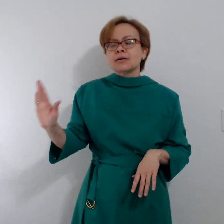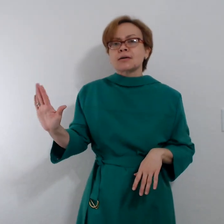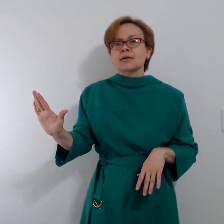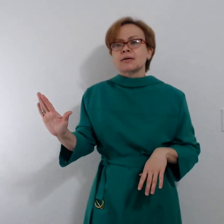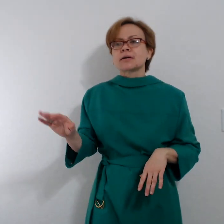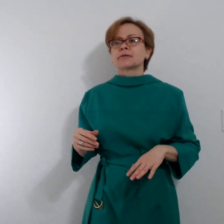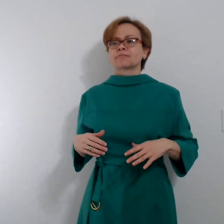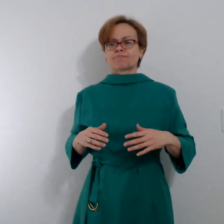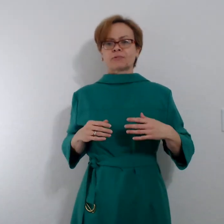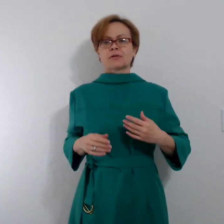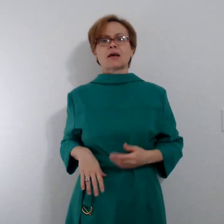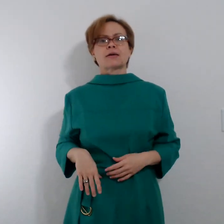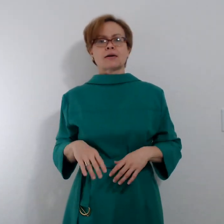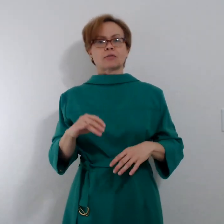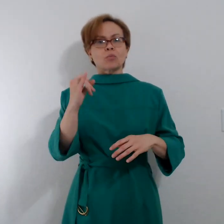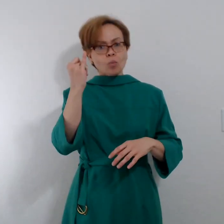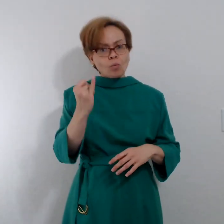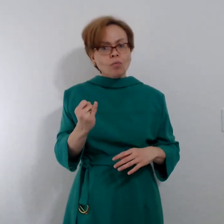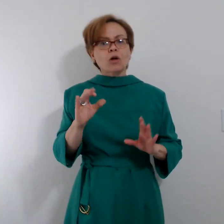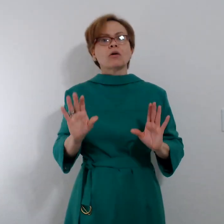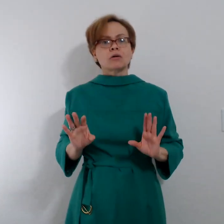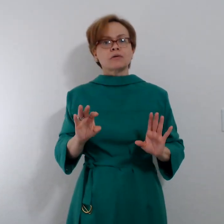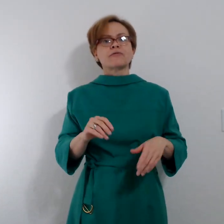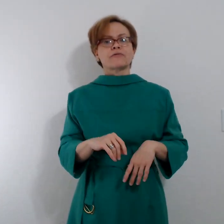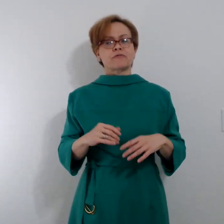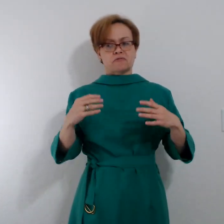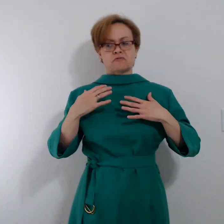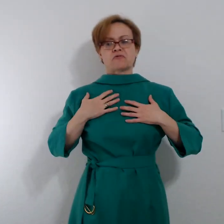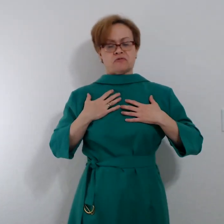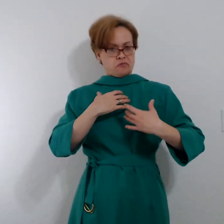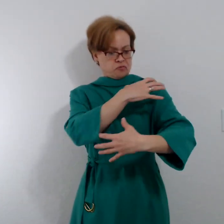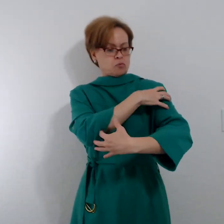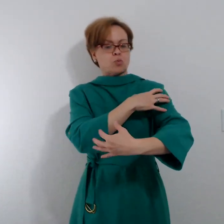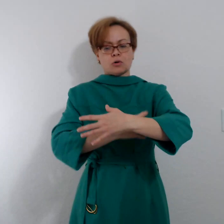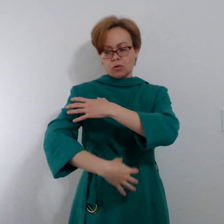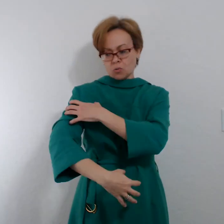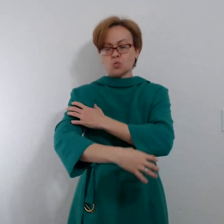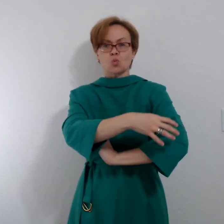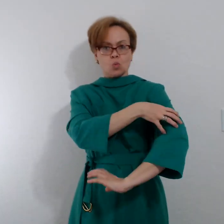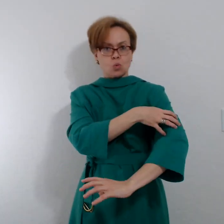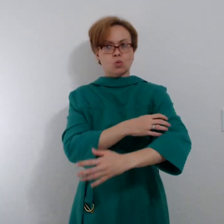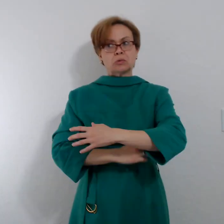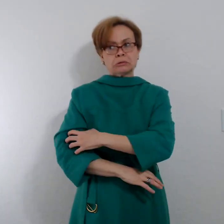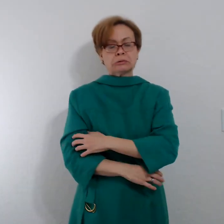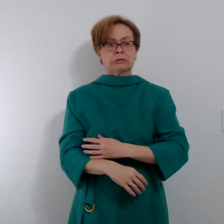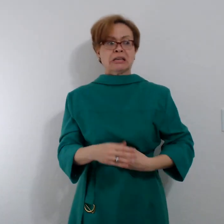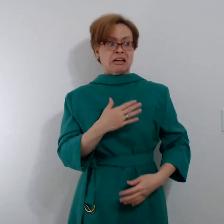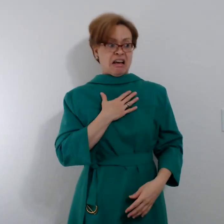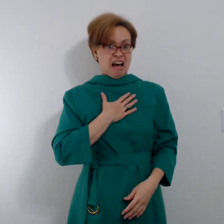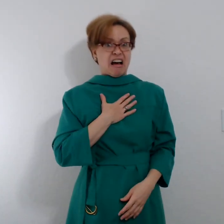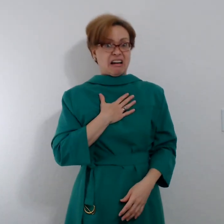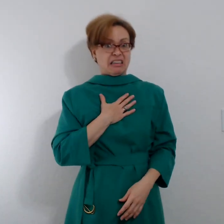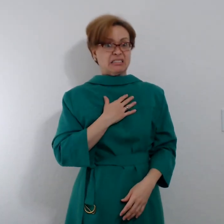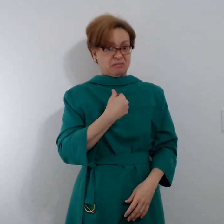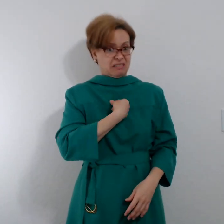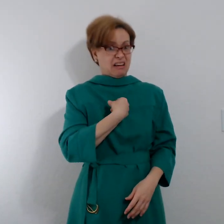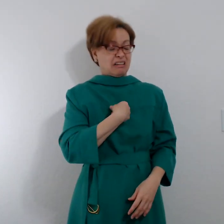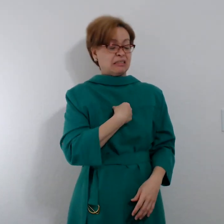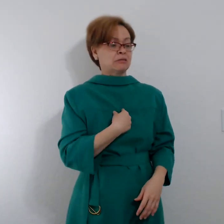I had to drop 50 pounds in 3 months. So everything that I put into my body